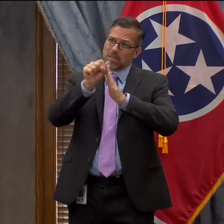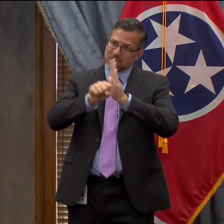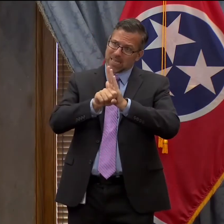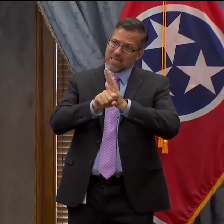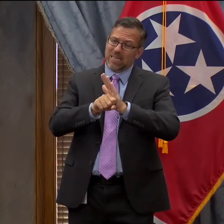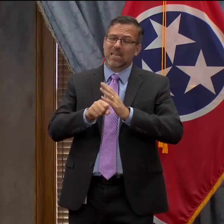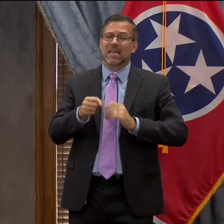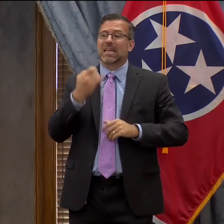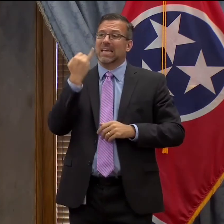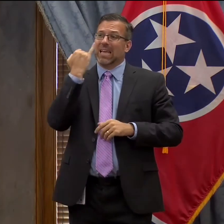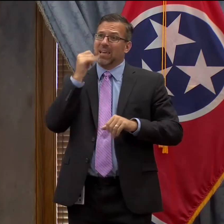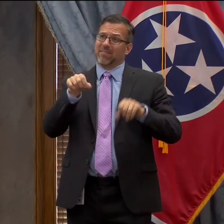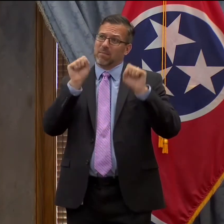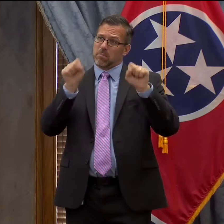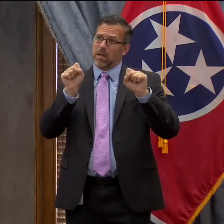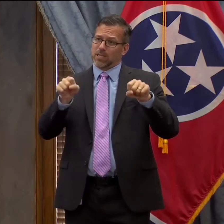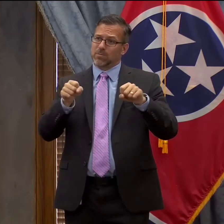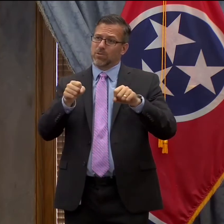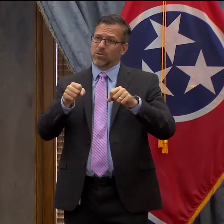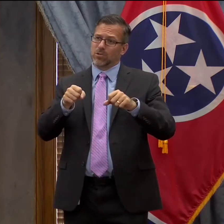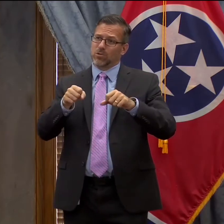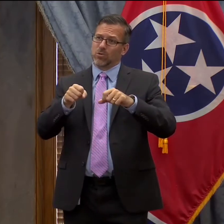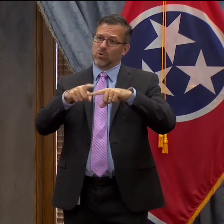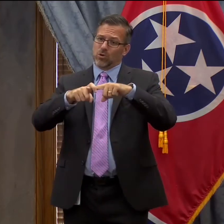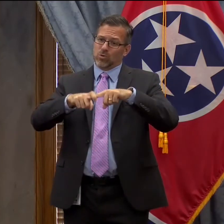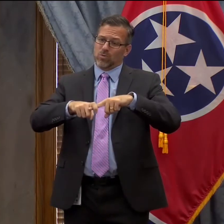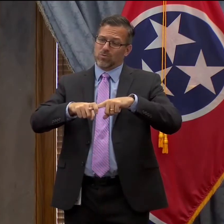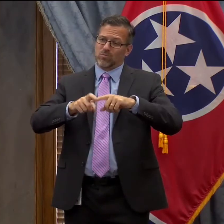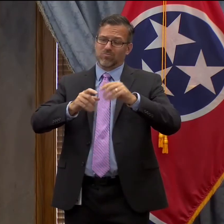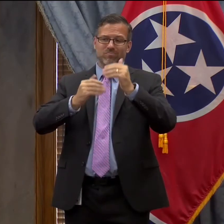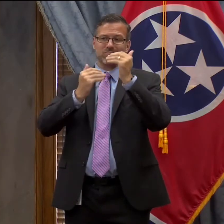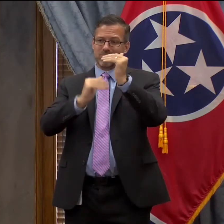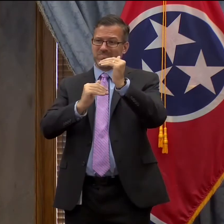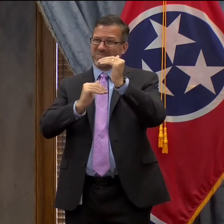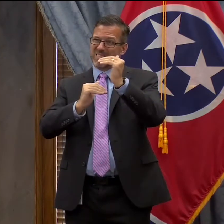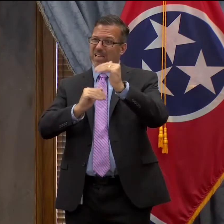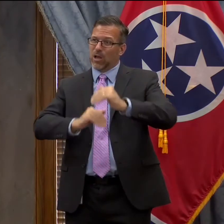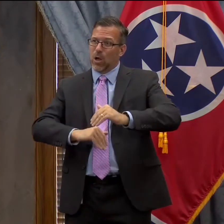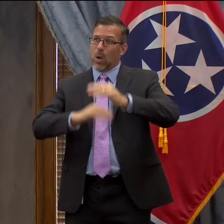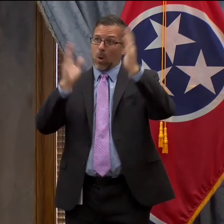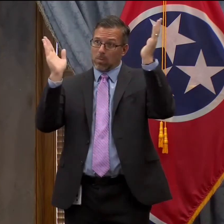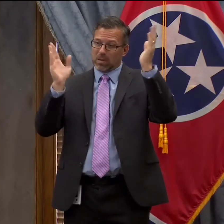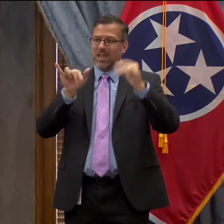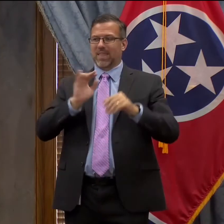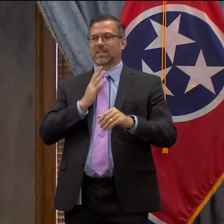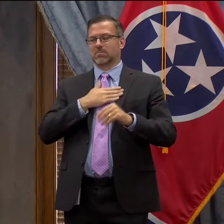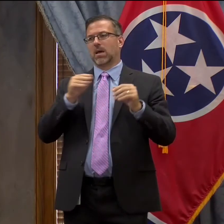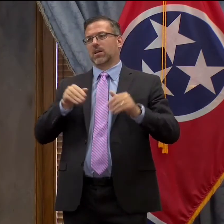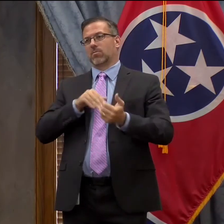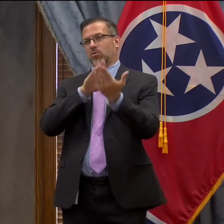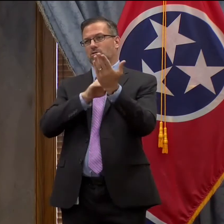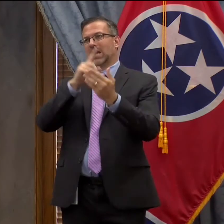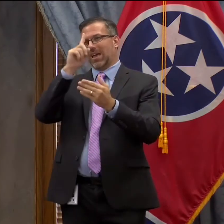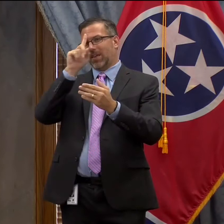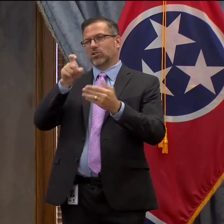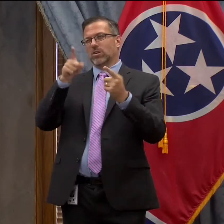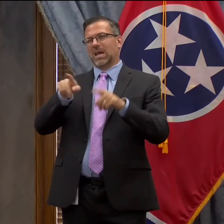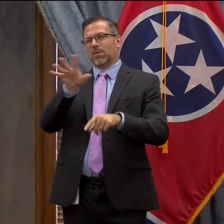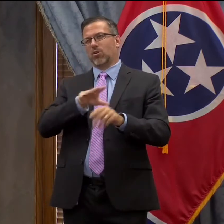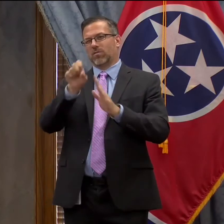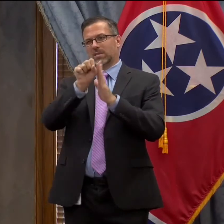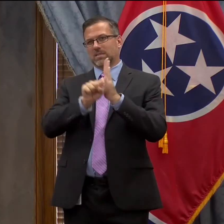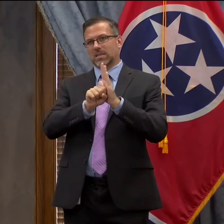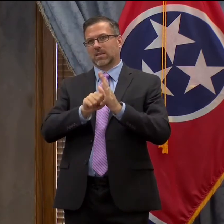restrictions as soon as possible, that's a strategy that I've taken, and that's a strategy that I think we ought to take all across the state. Seeing